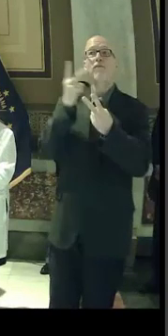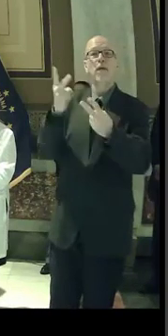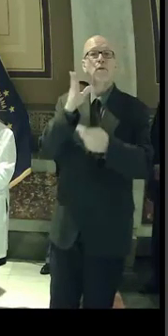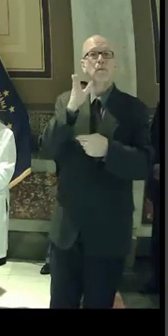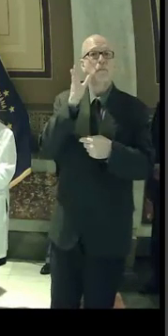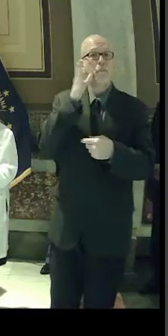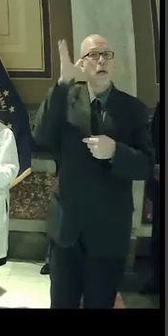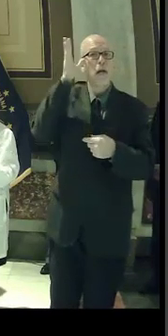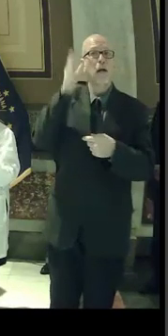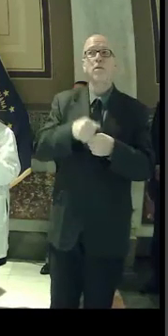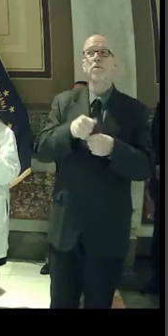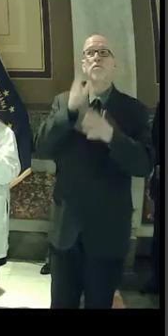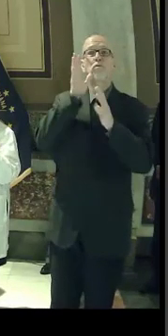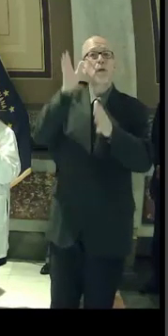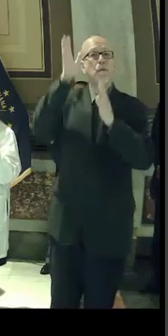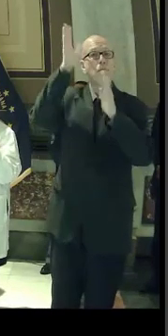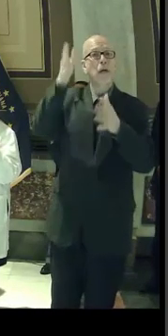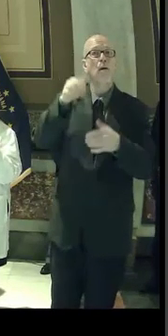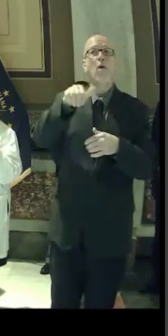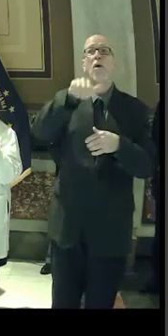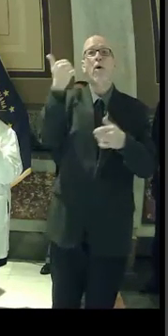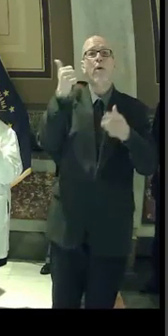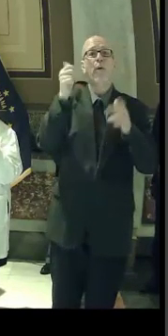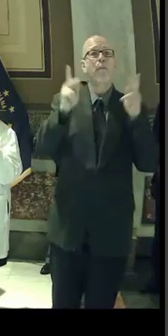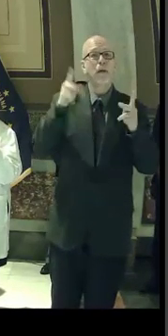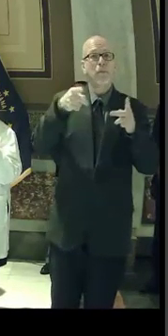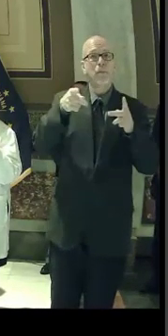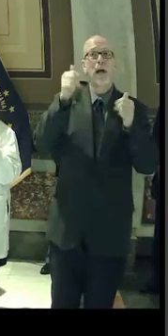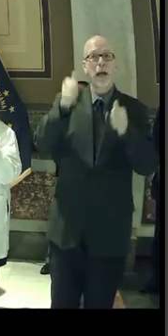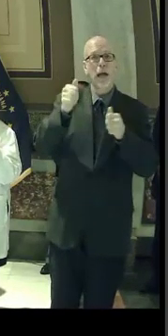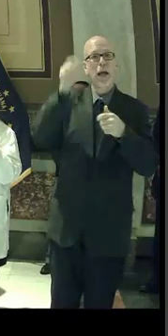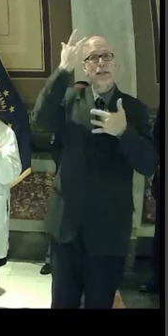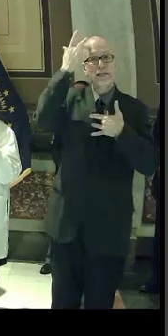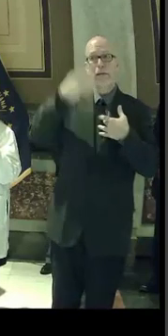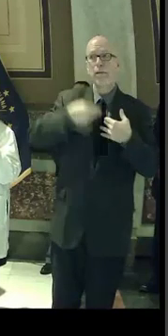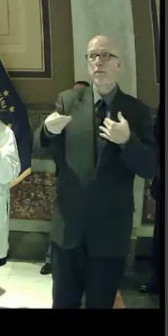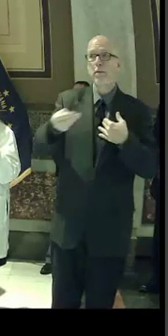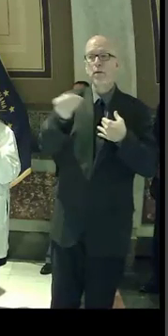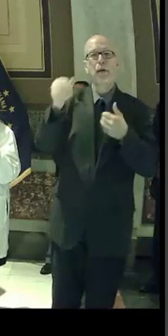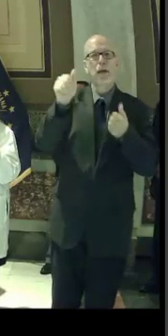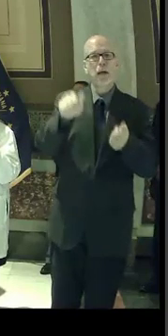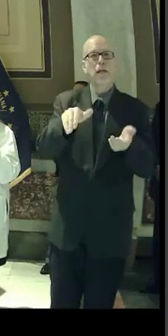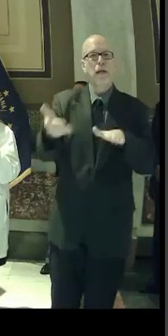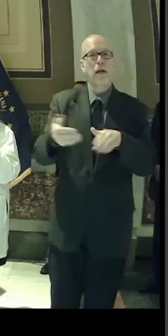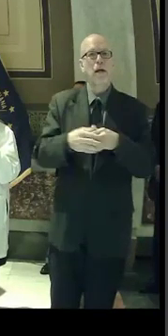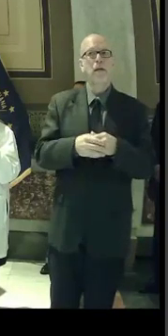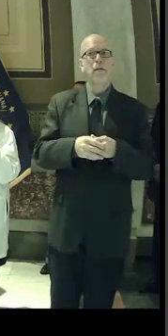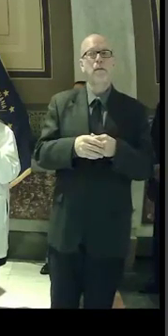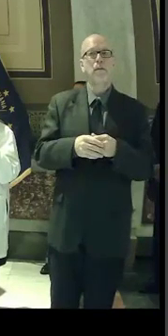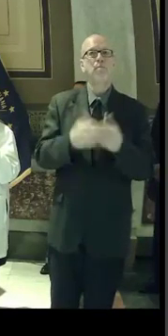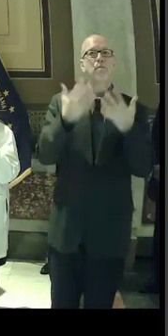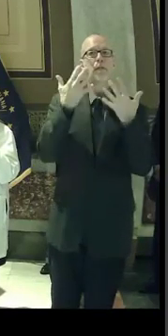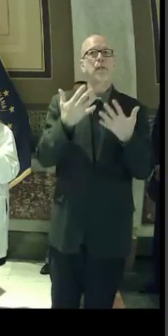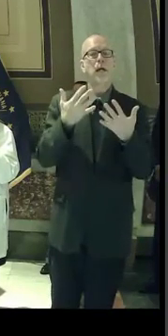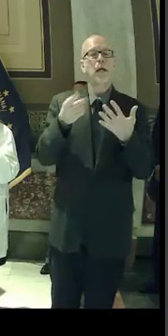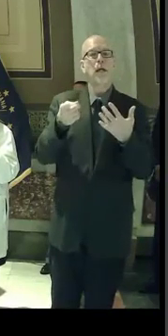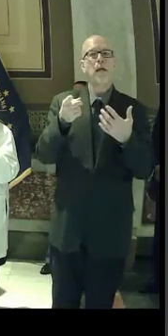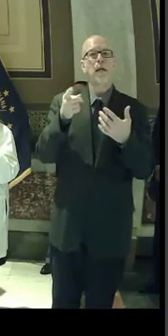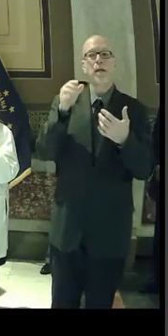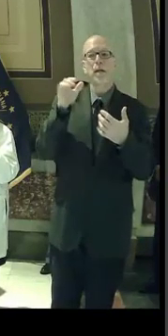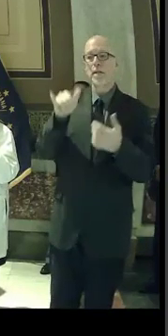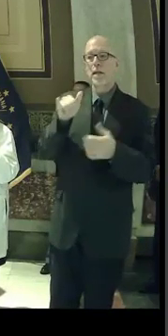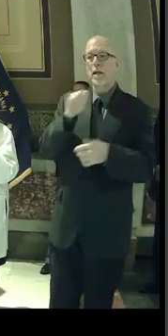your grandparents or other healthcare workers, they will get sick and they will die. Sadly, again, this is not the first patient and this will not